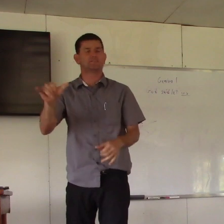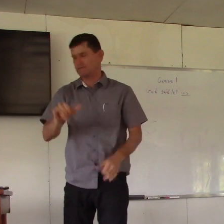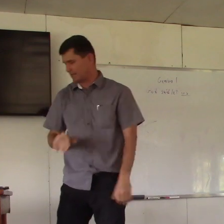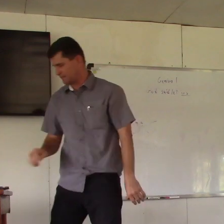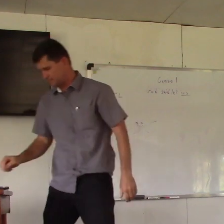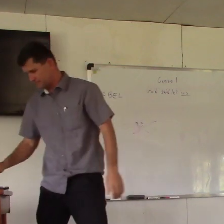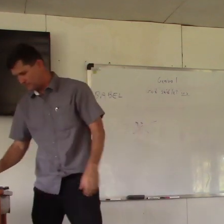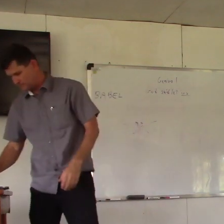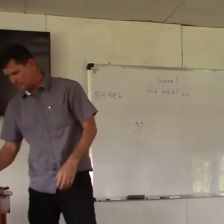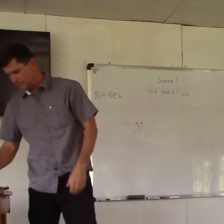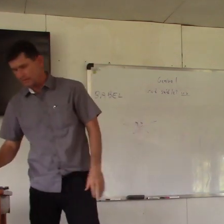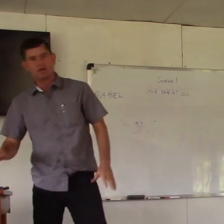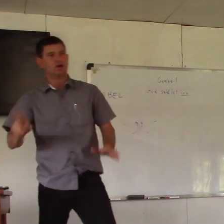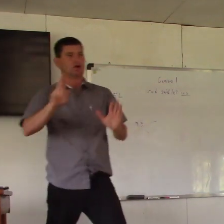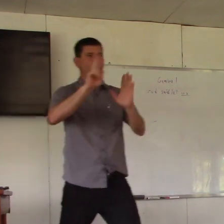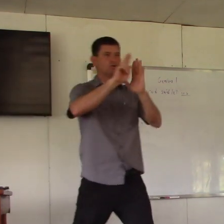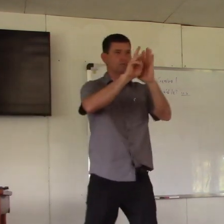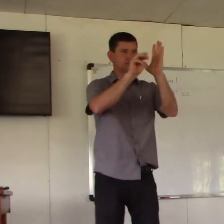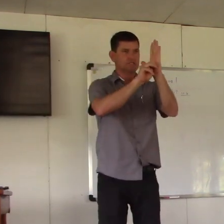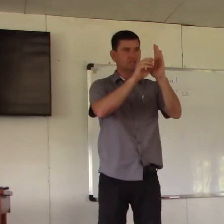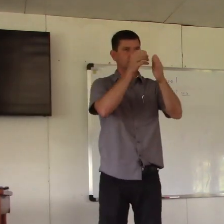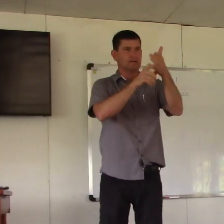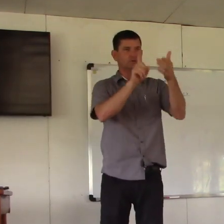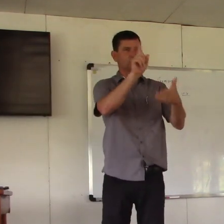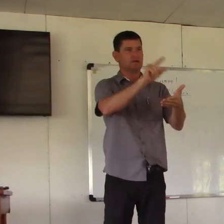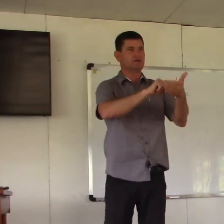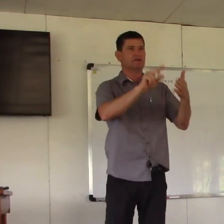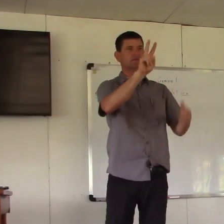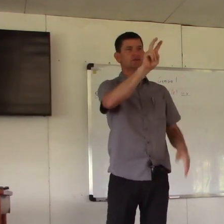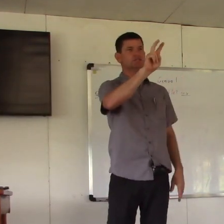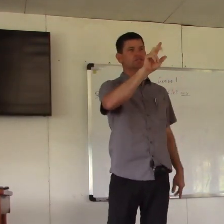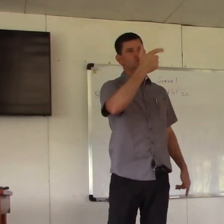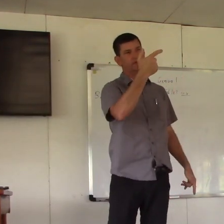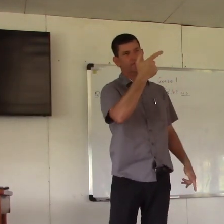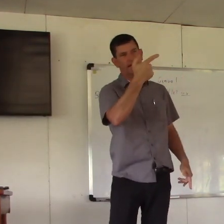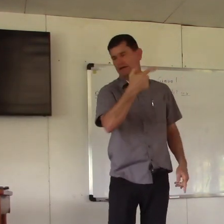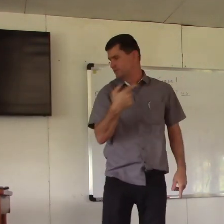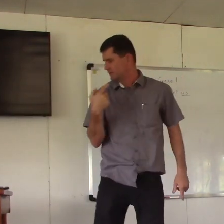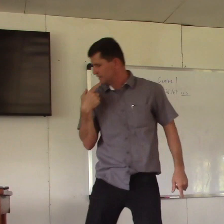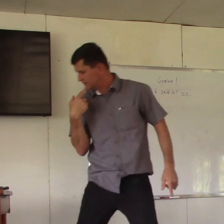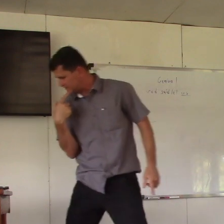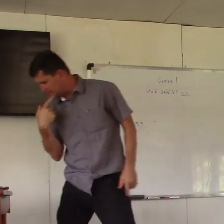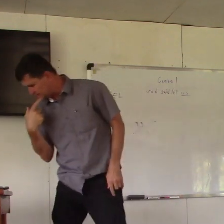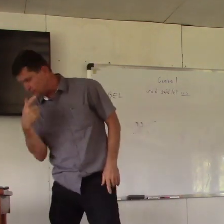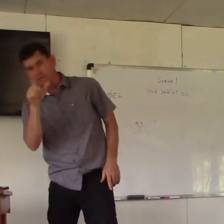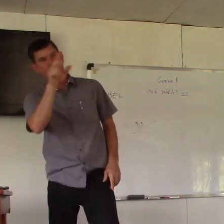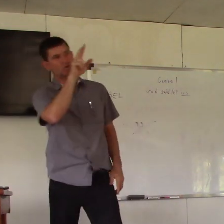thing. Romans chapter 1, verse 25 says,